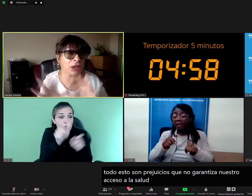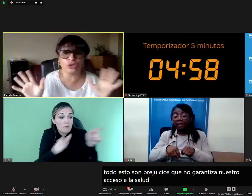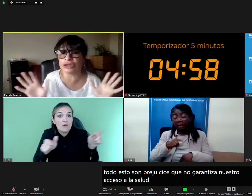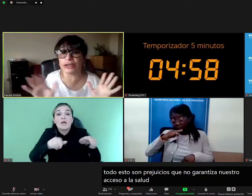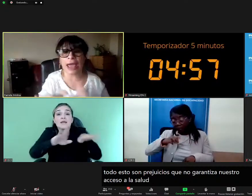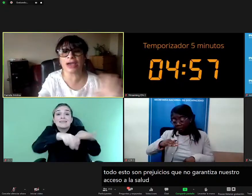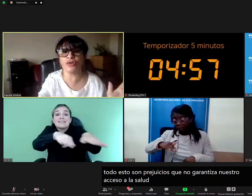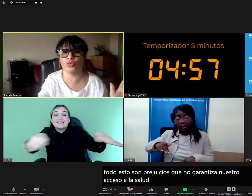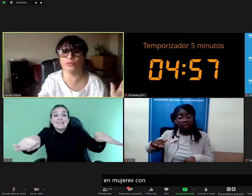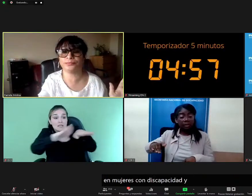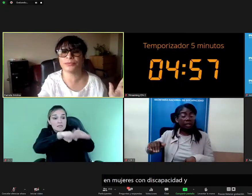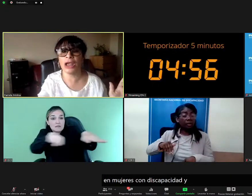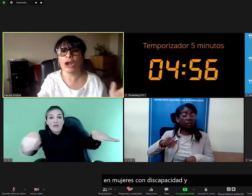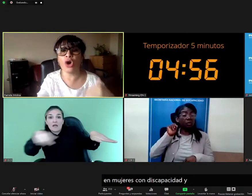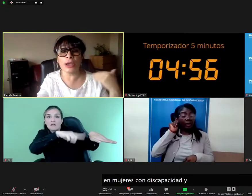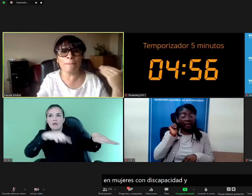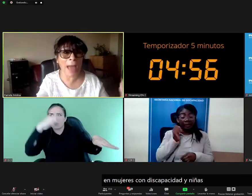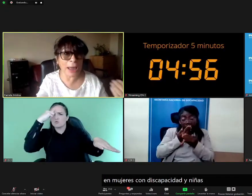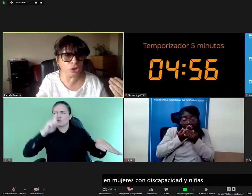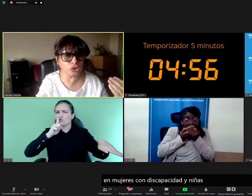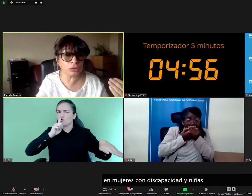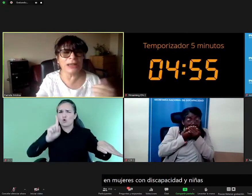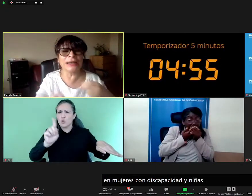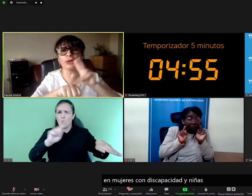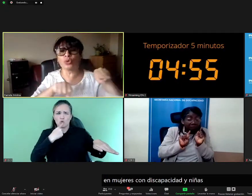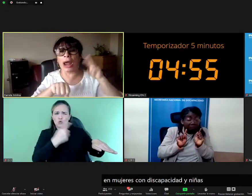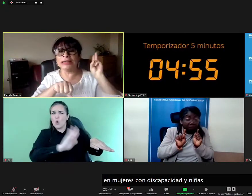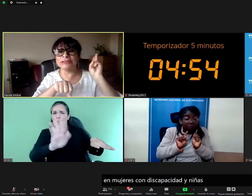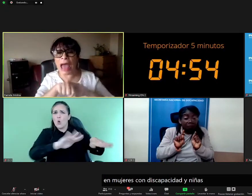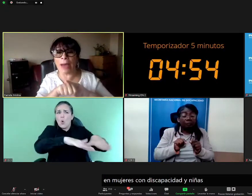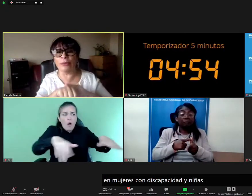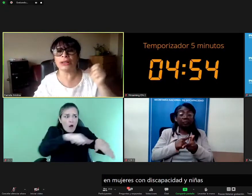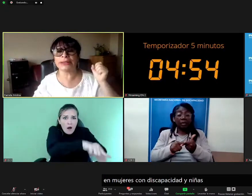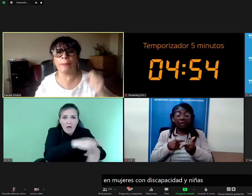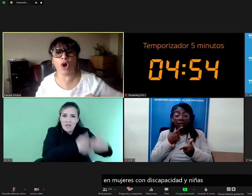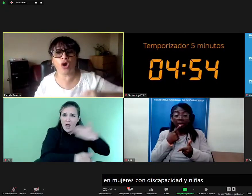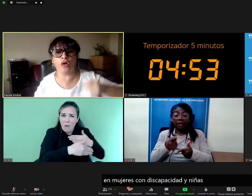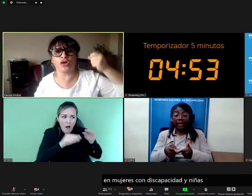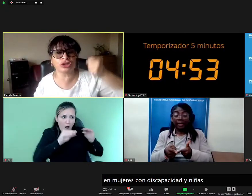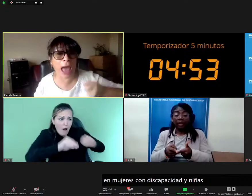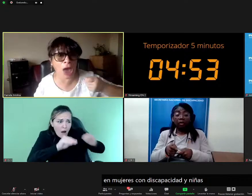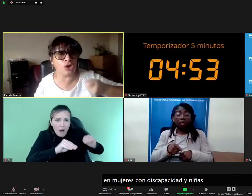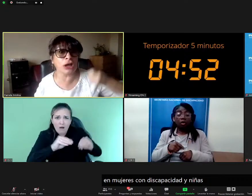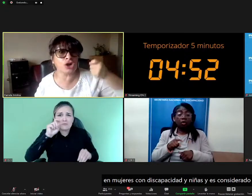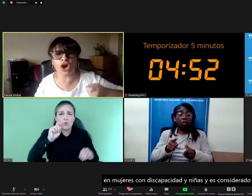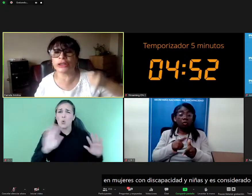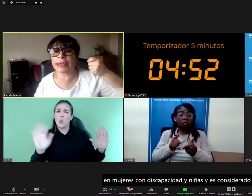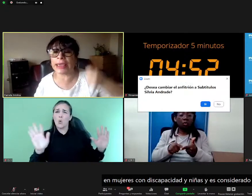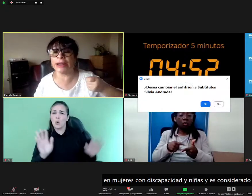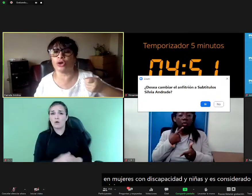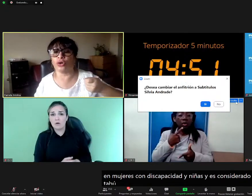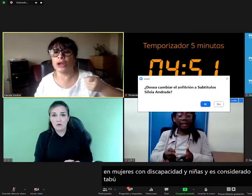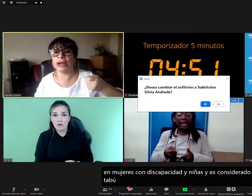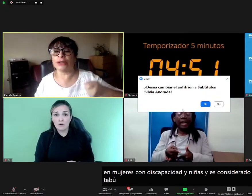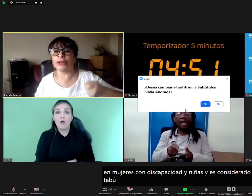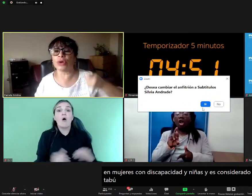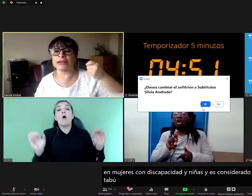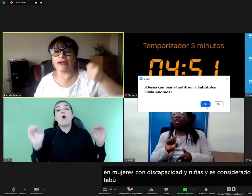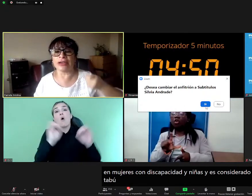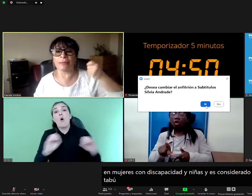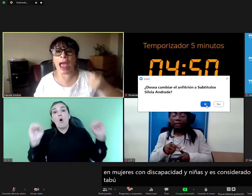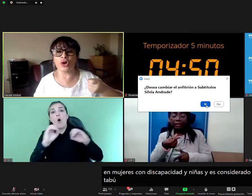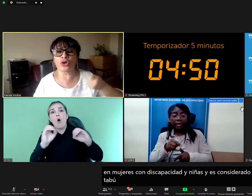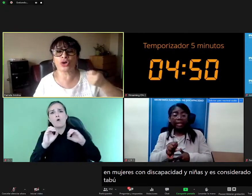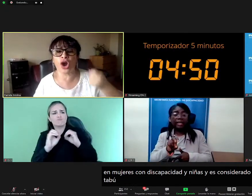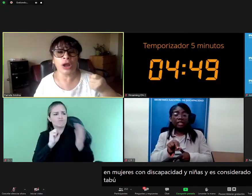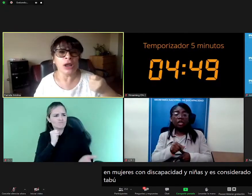disabilities and girls with disabilities remains a taboo the impacts we have